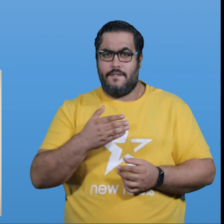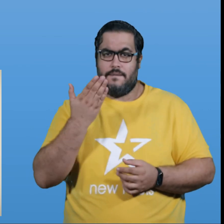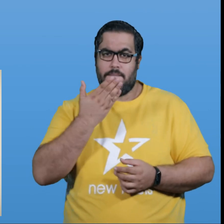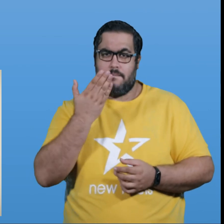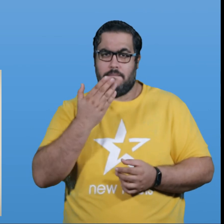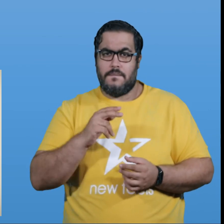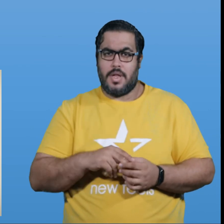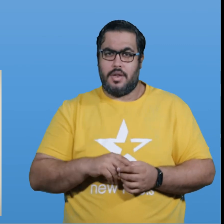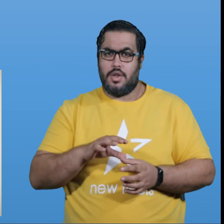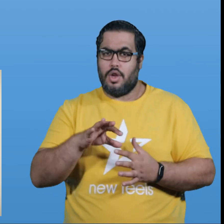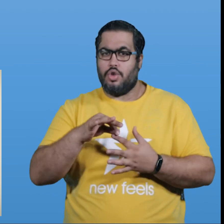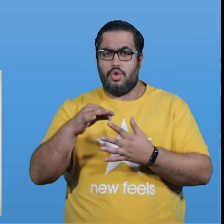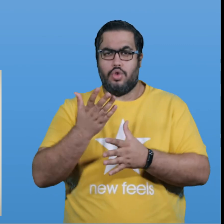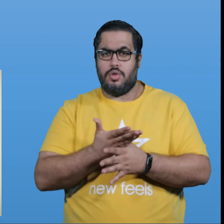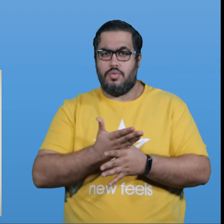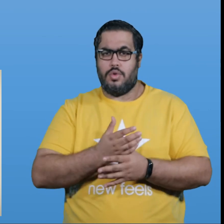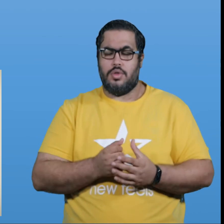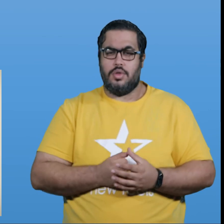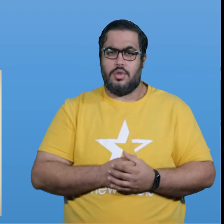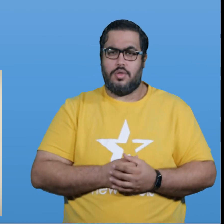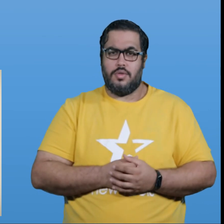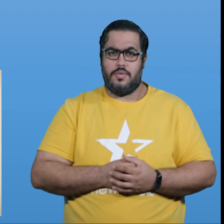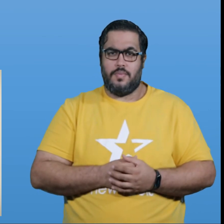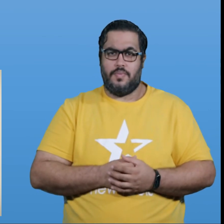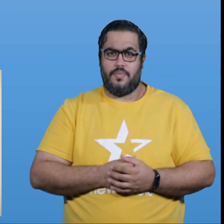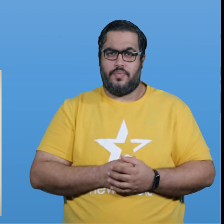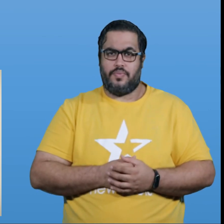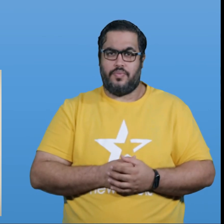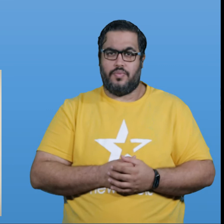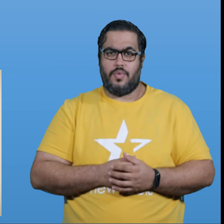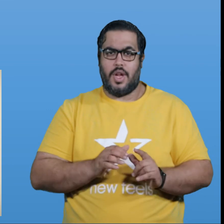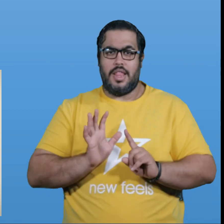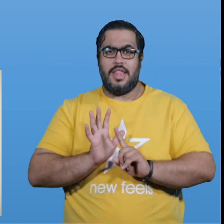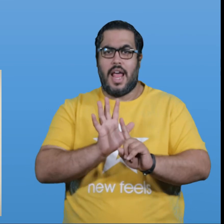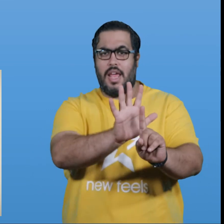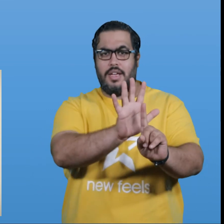Prophet Muhammad's attitude was blank to the whole nation.